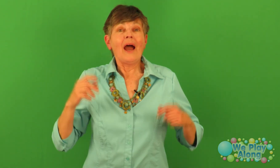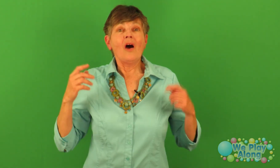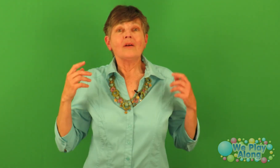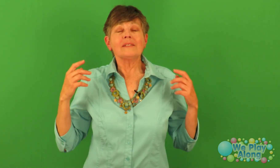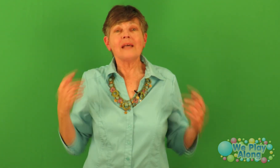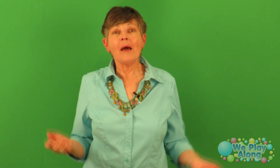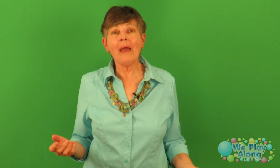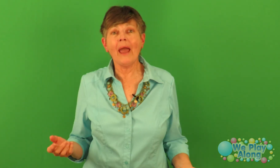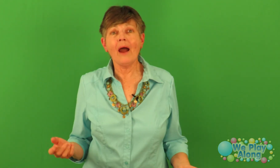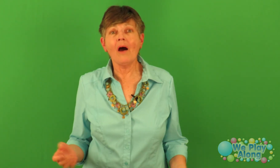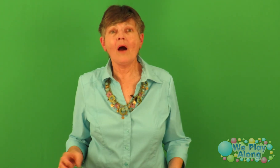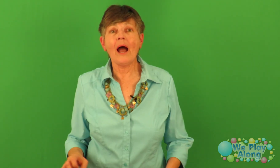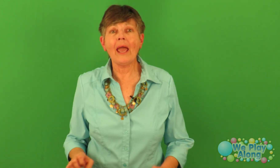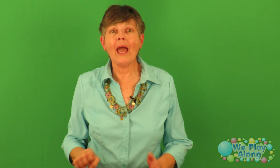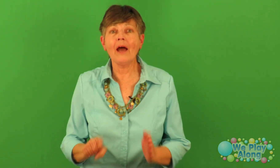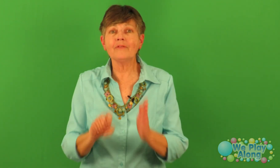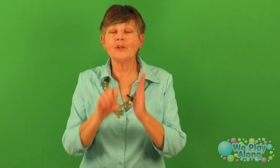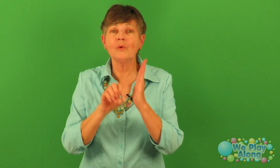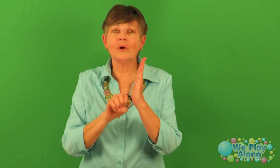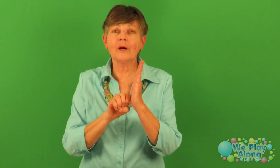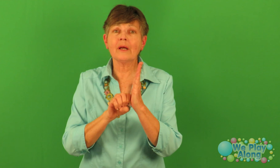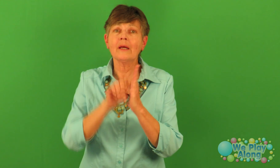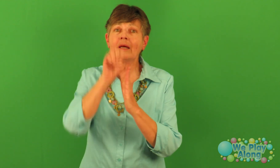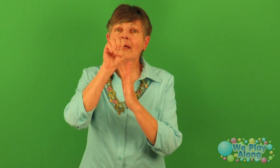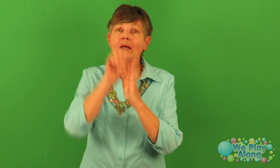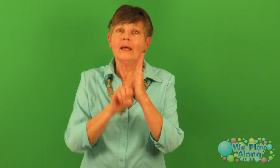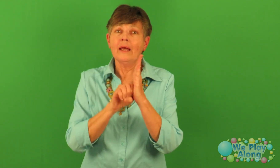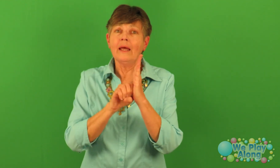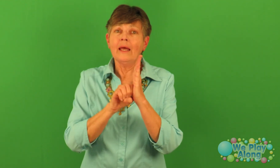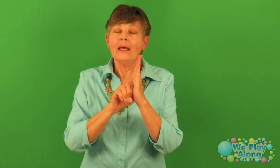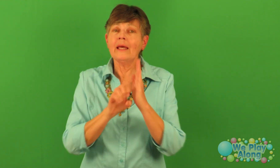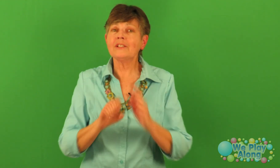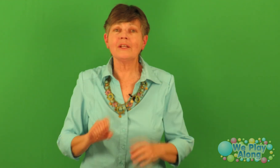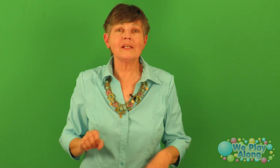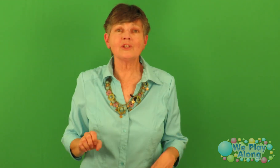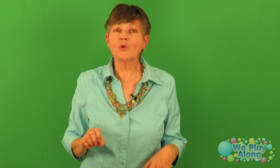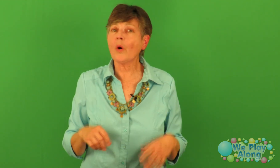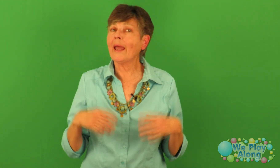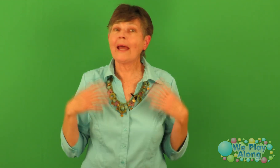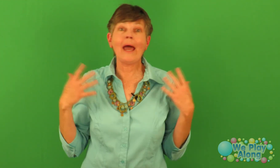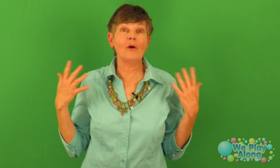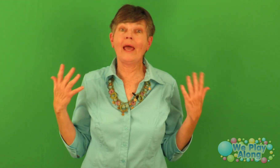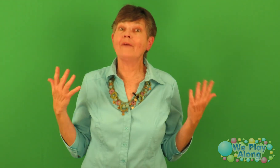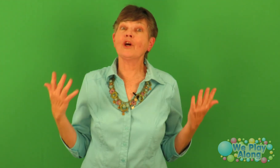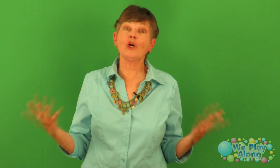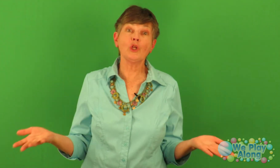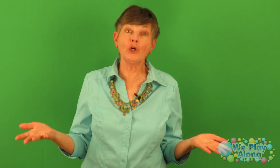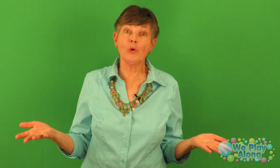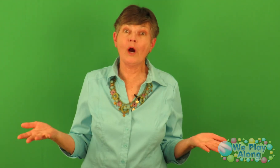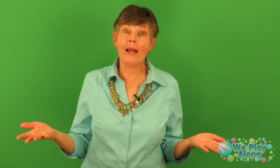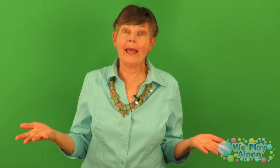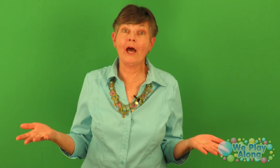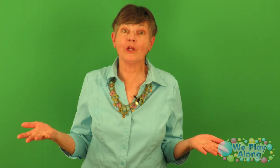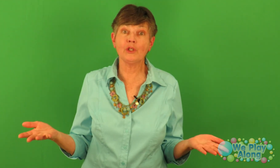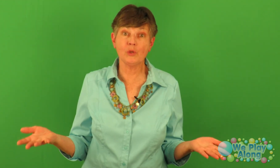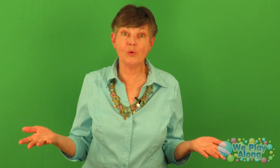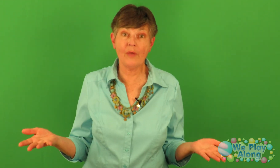Now, somehow I have to work into this story and I don't have a clue on how to do